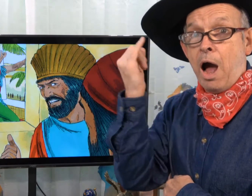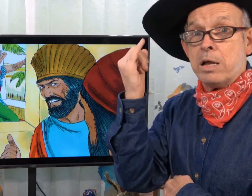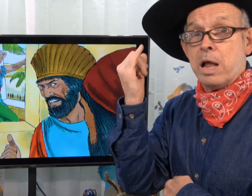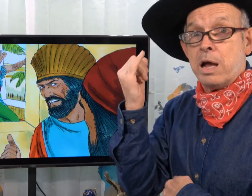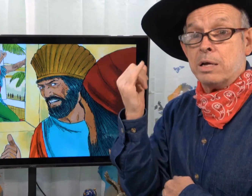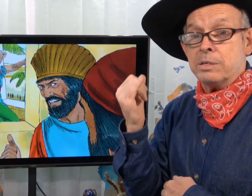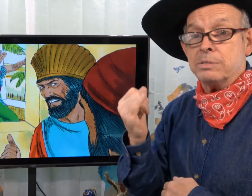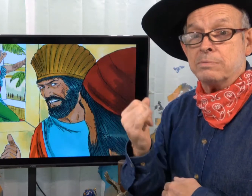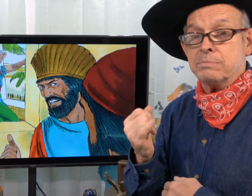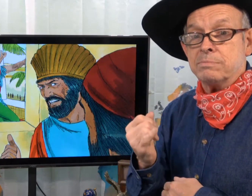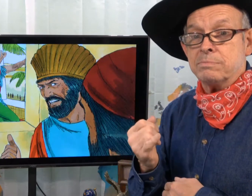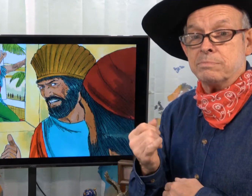I am.